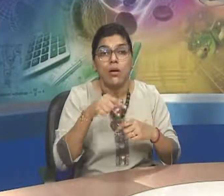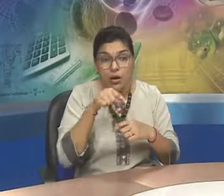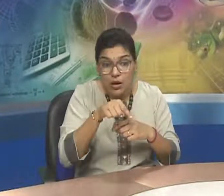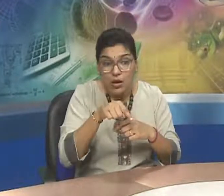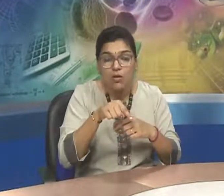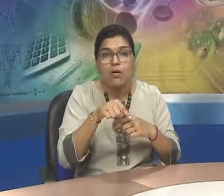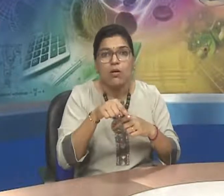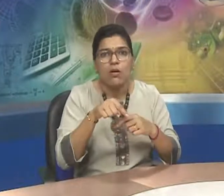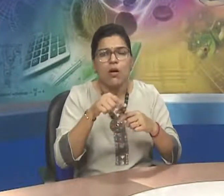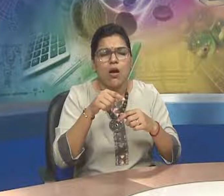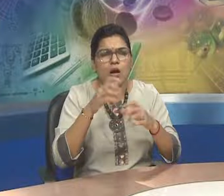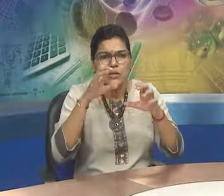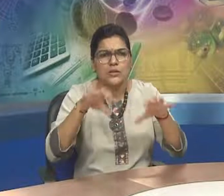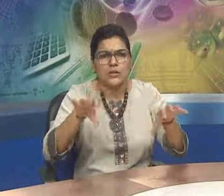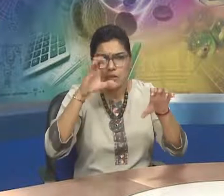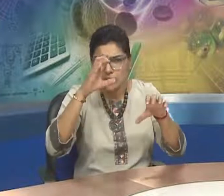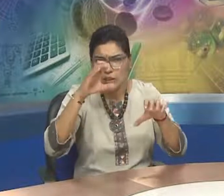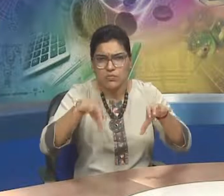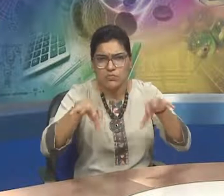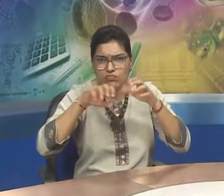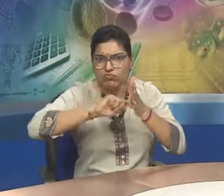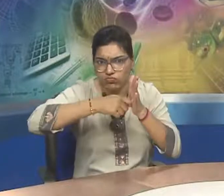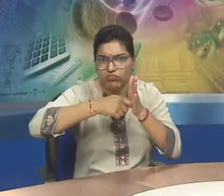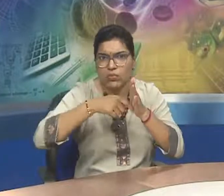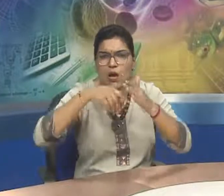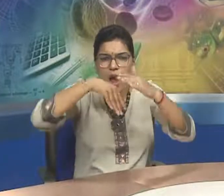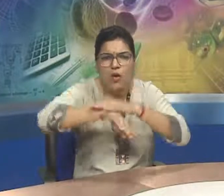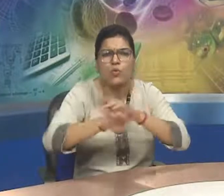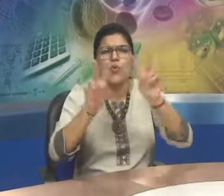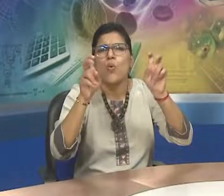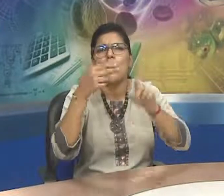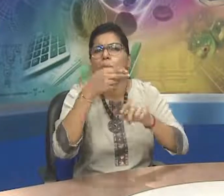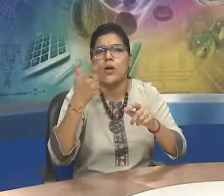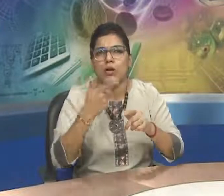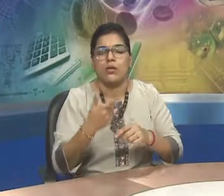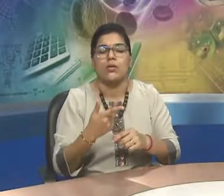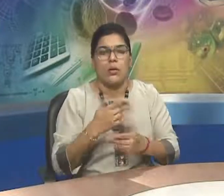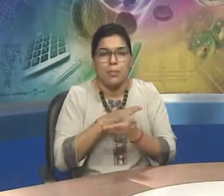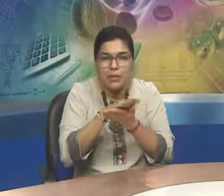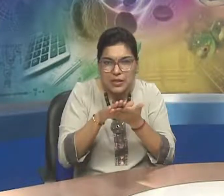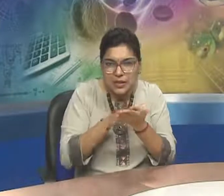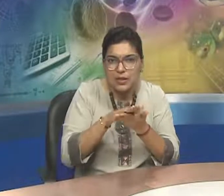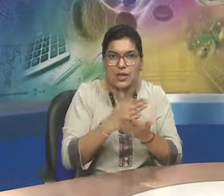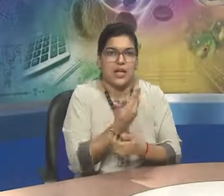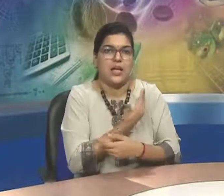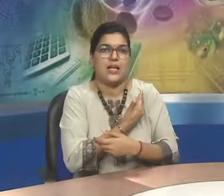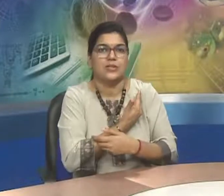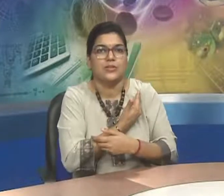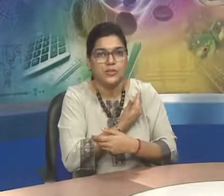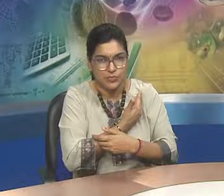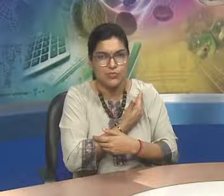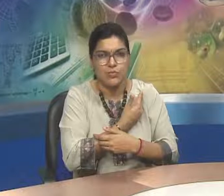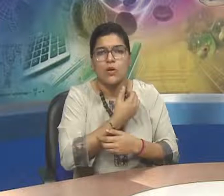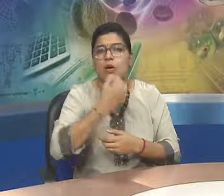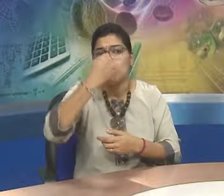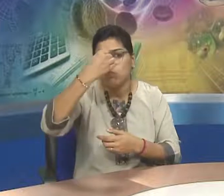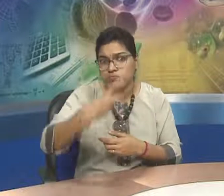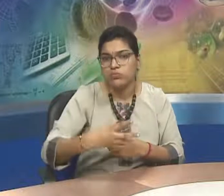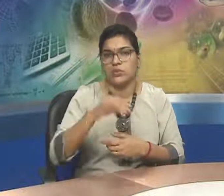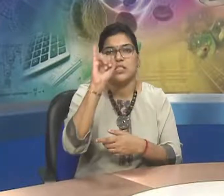these are all the fundamental rights which have been incorporated in part 3 of our constitution, and the article which